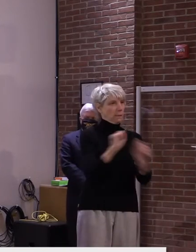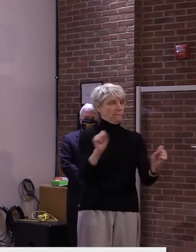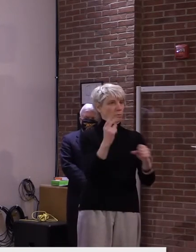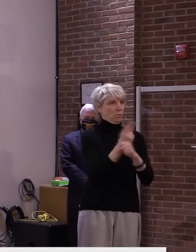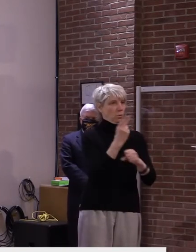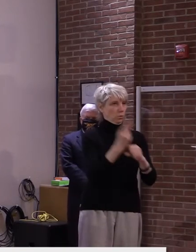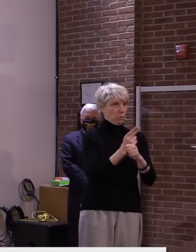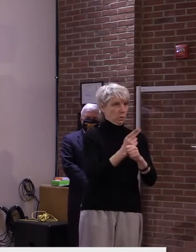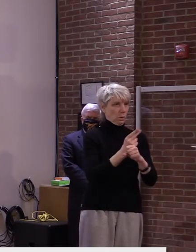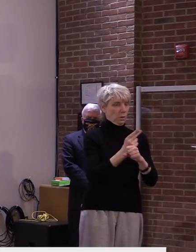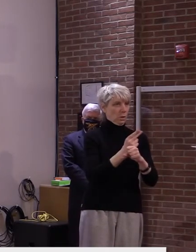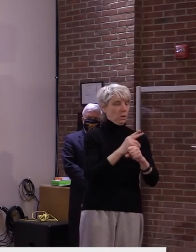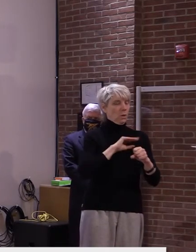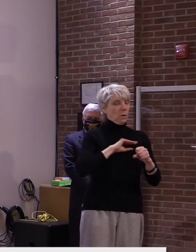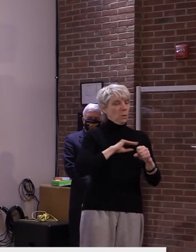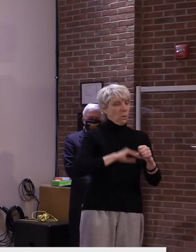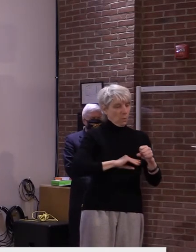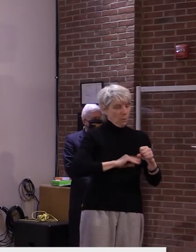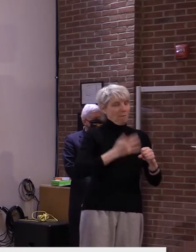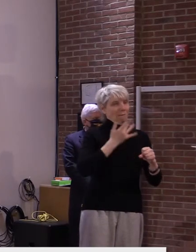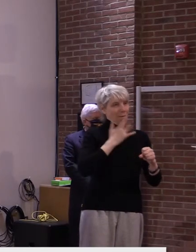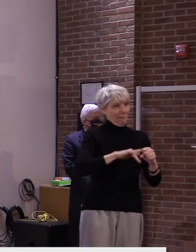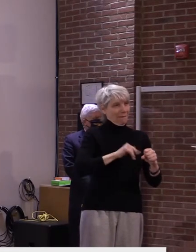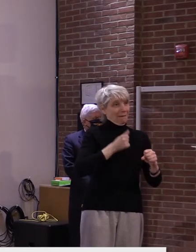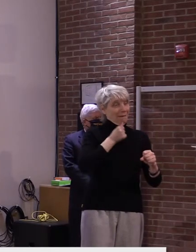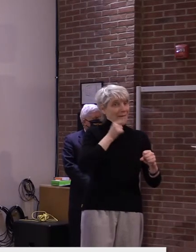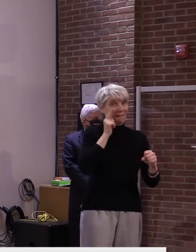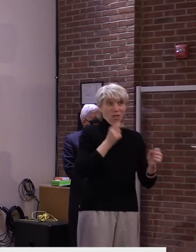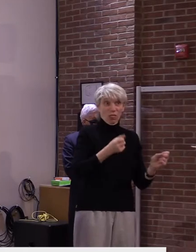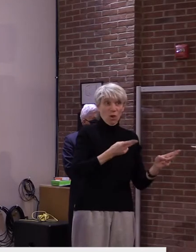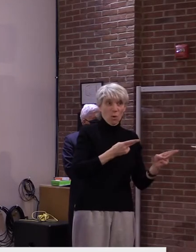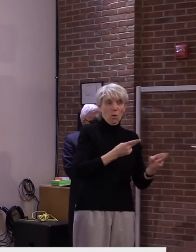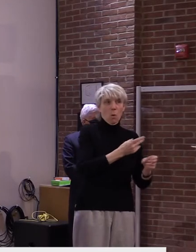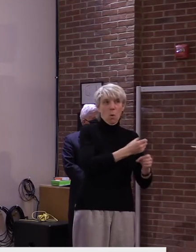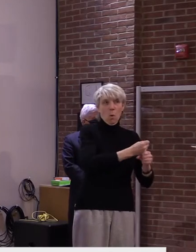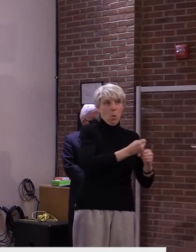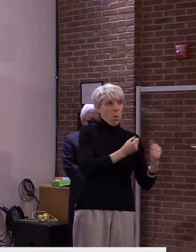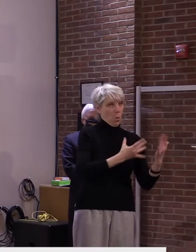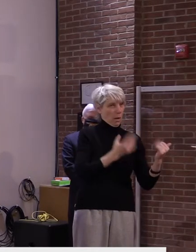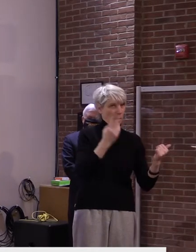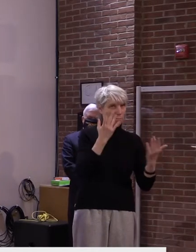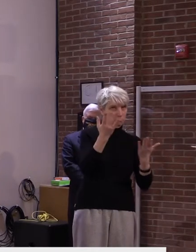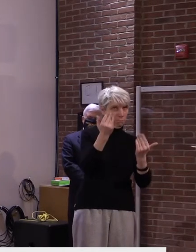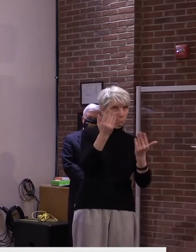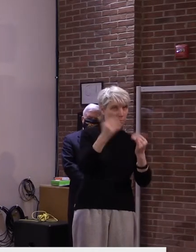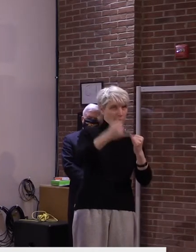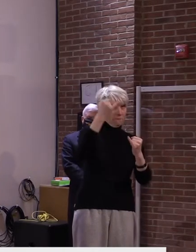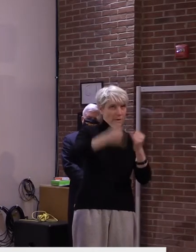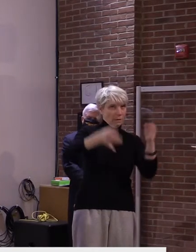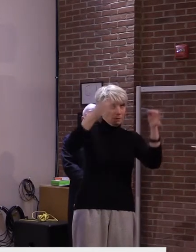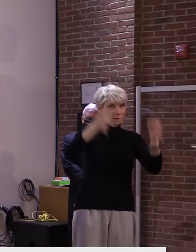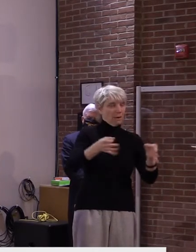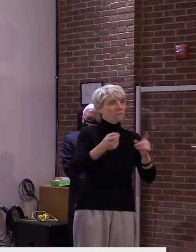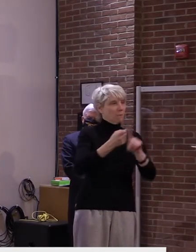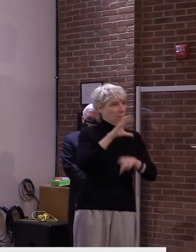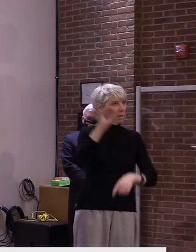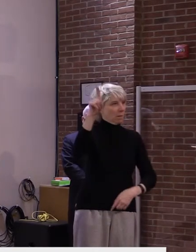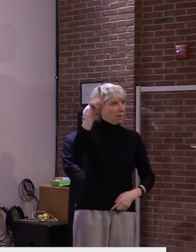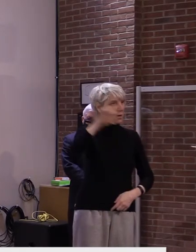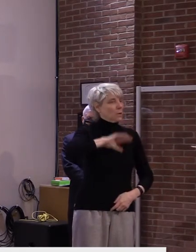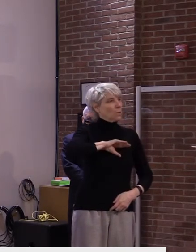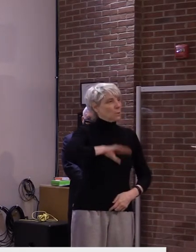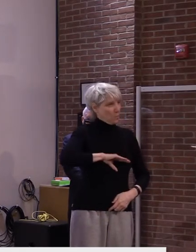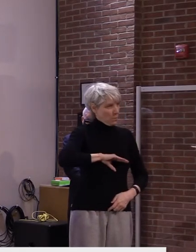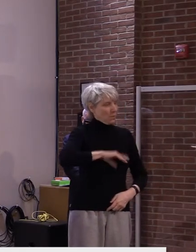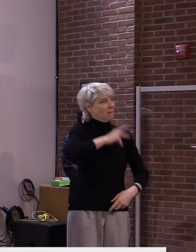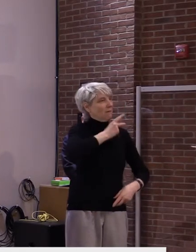Fortunately, none of the vaccine had been discarded as we waited for these results. I'd like to emphasize that the conclusion was